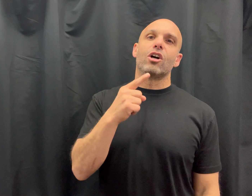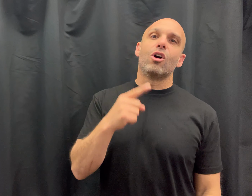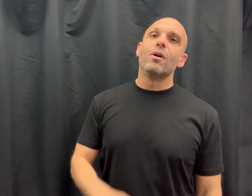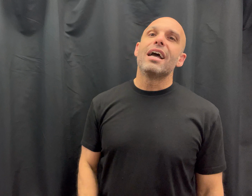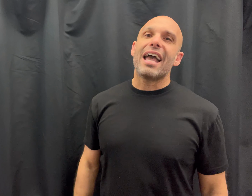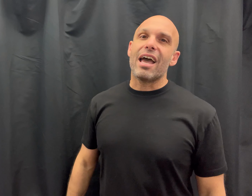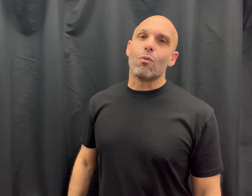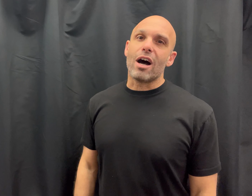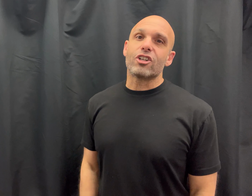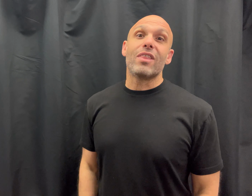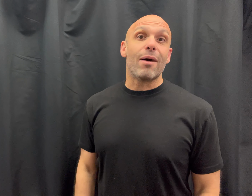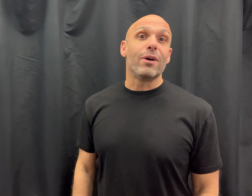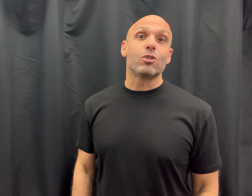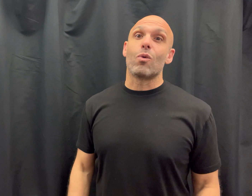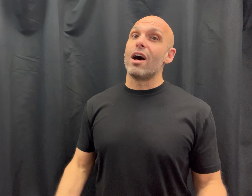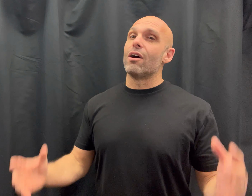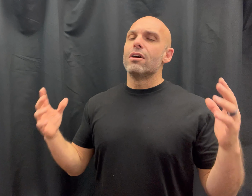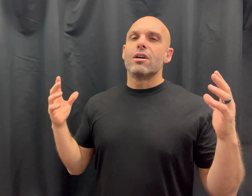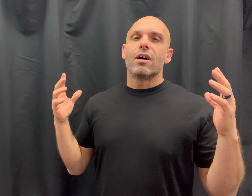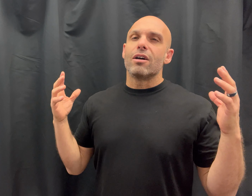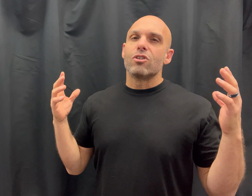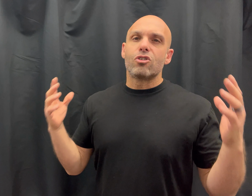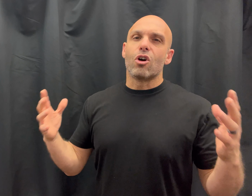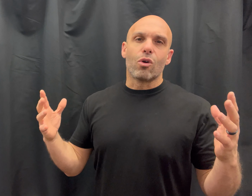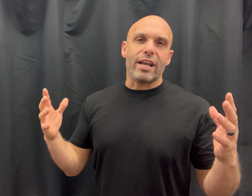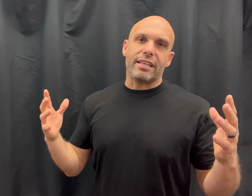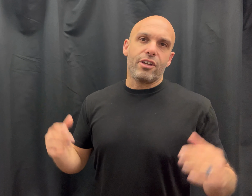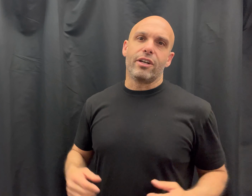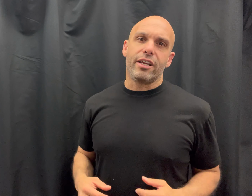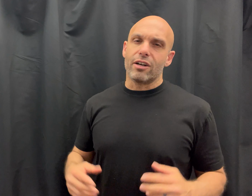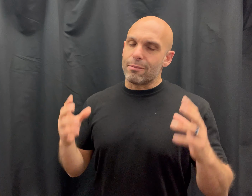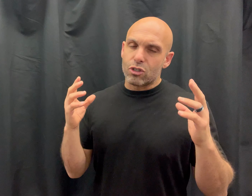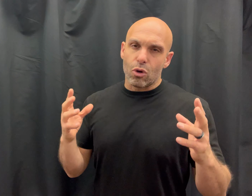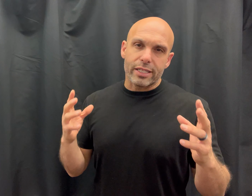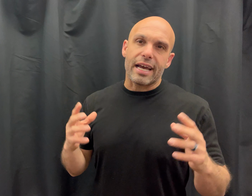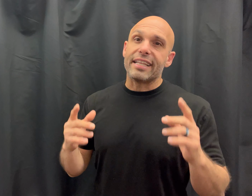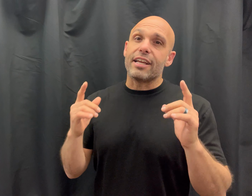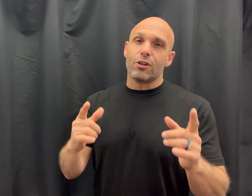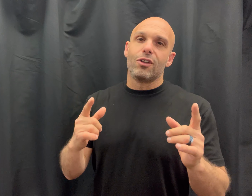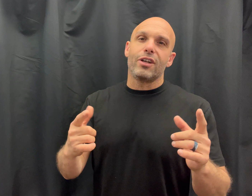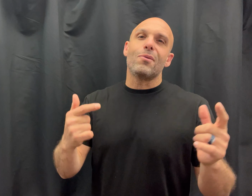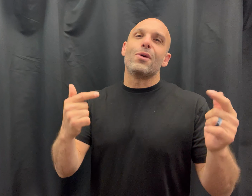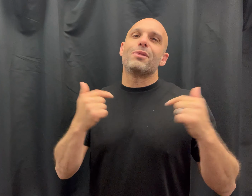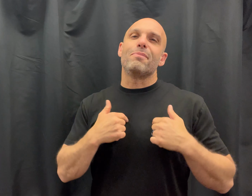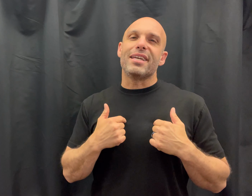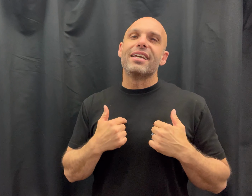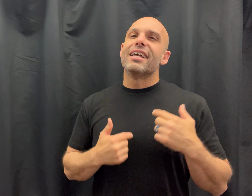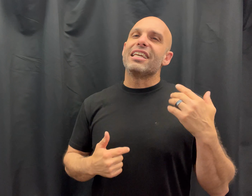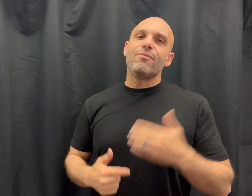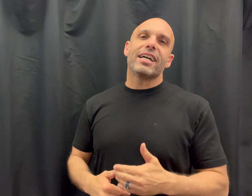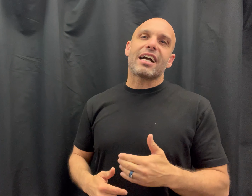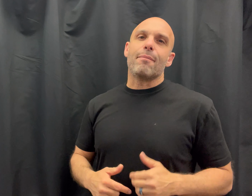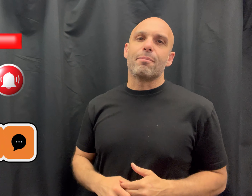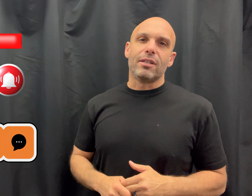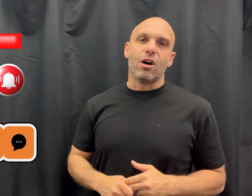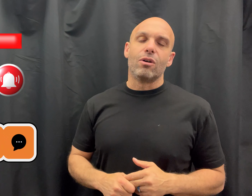go and watch that one as well. So great that you're here. I'm so excited that you're learning with me. Leave me a comment below